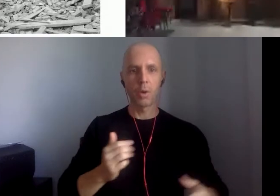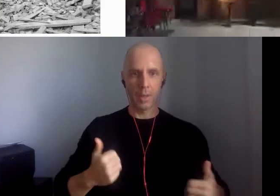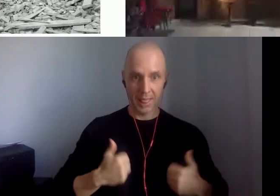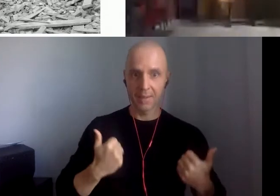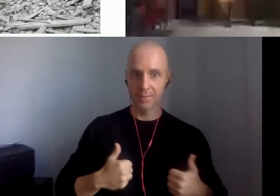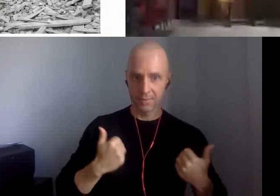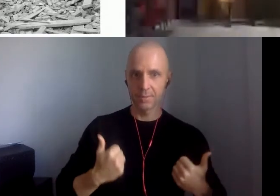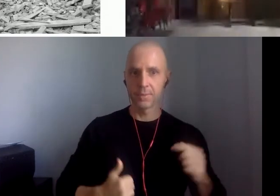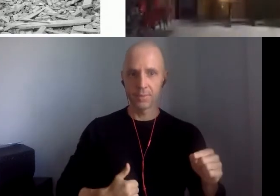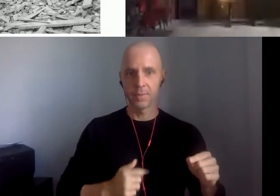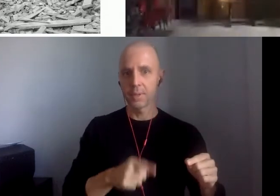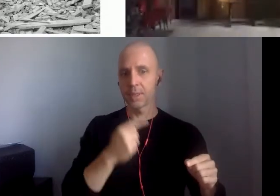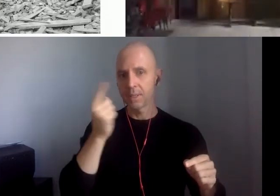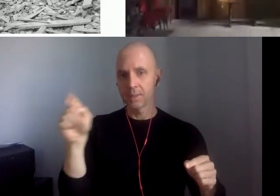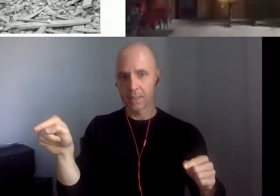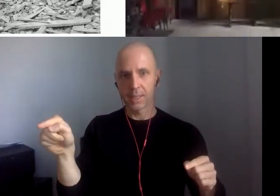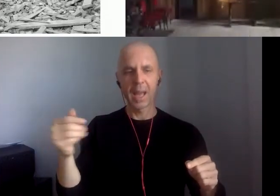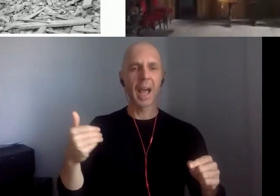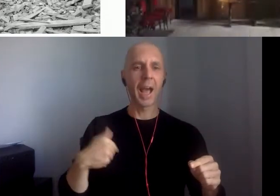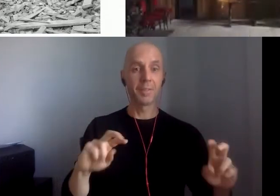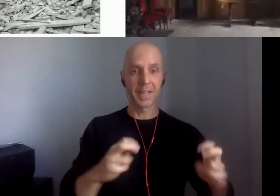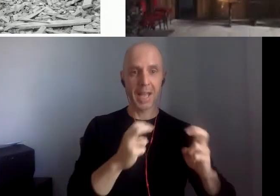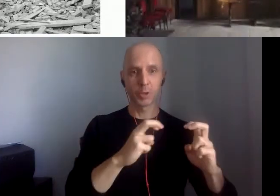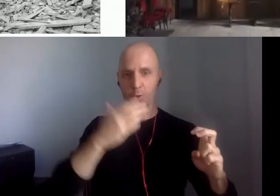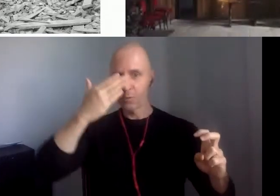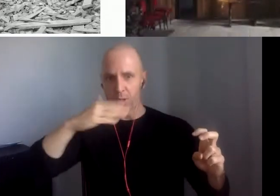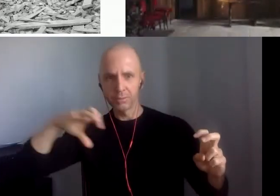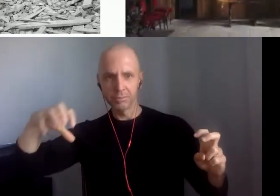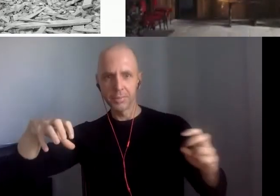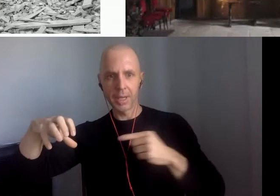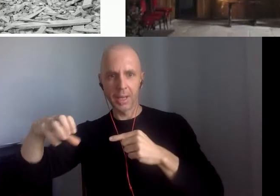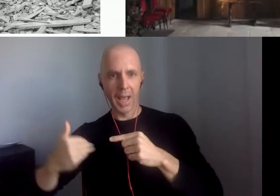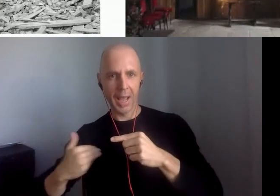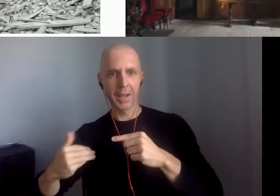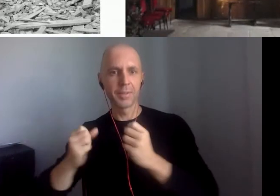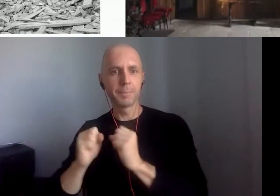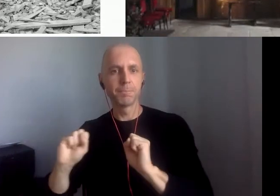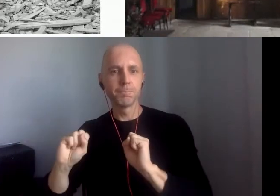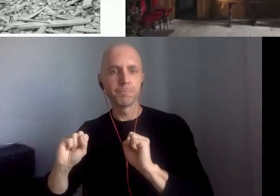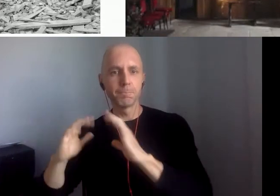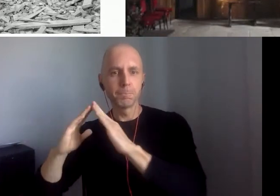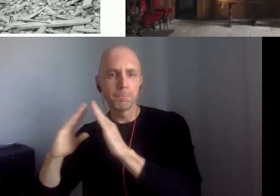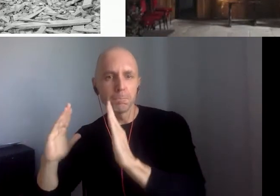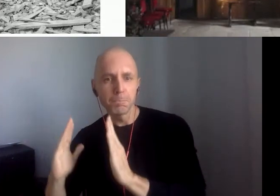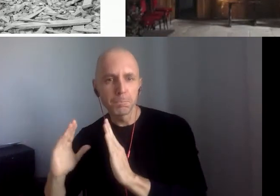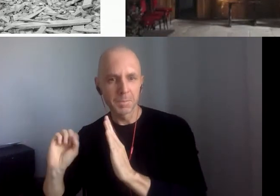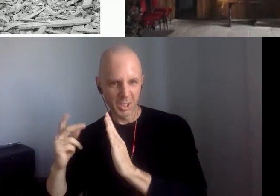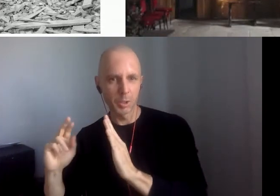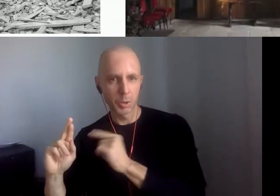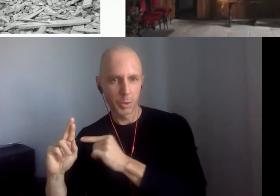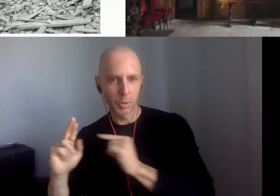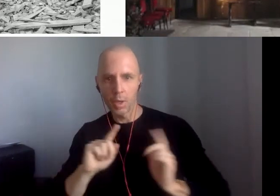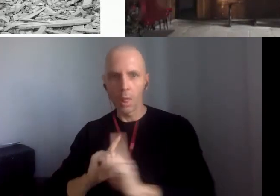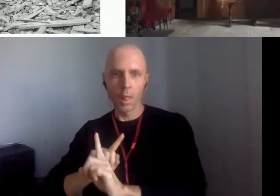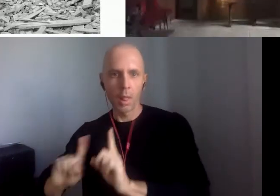shelter still in front of the castle. They would have heard, enemy aircraft overhead all the time. And then